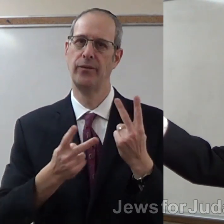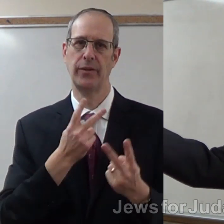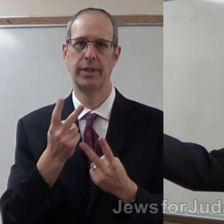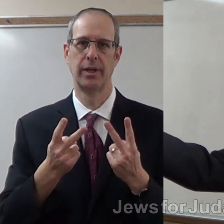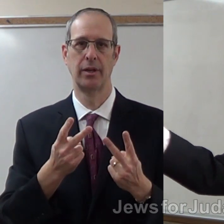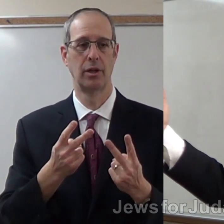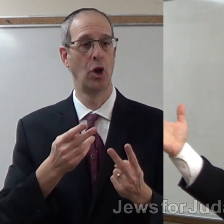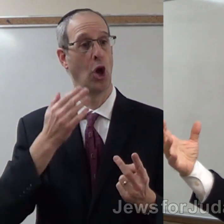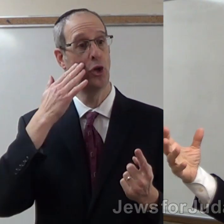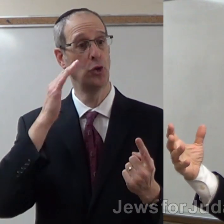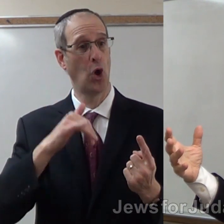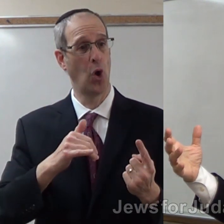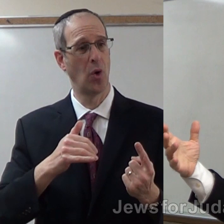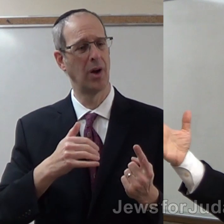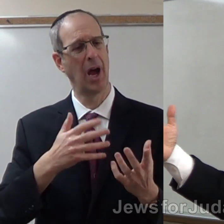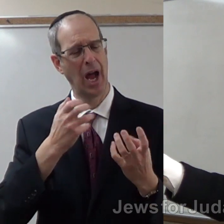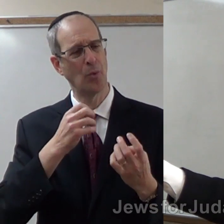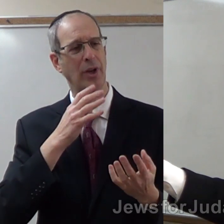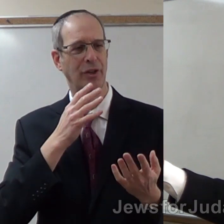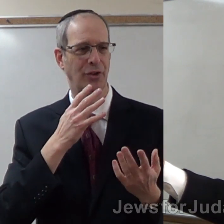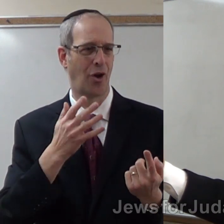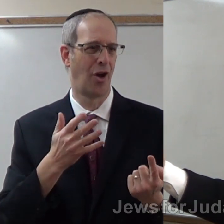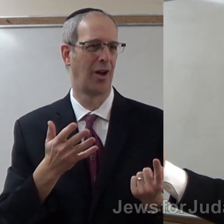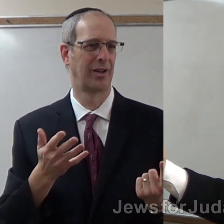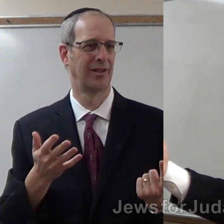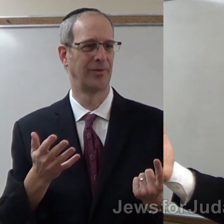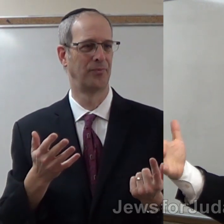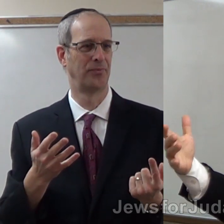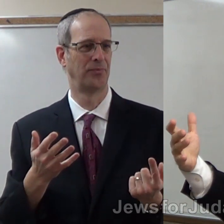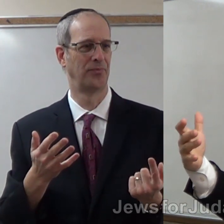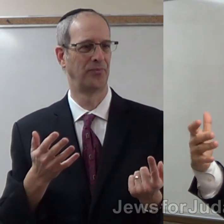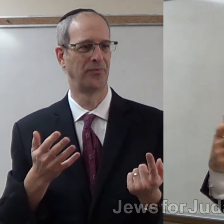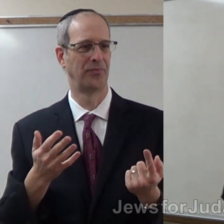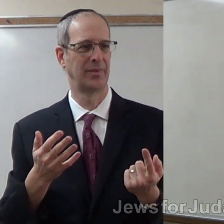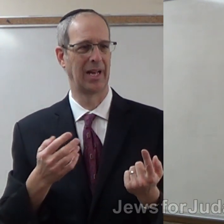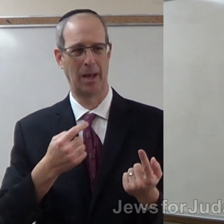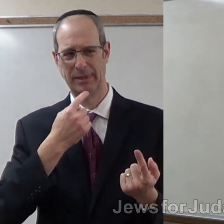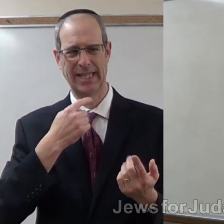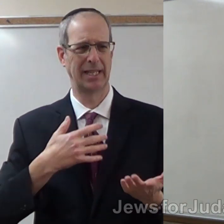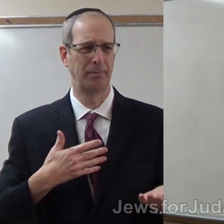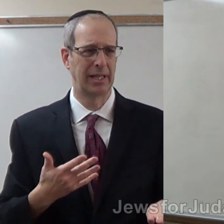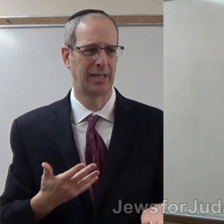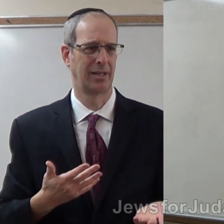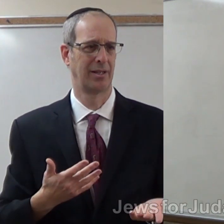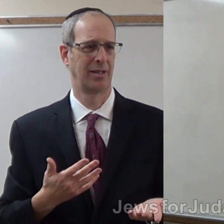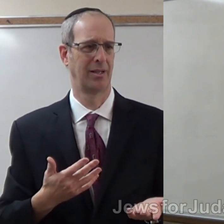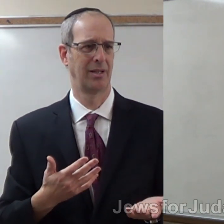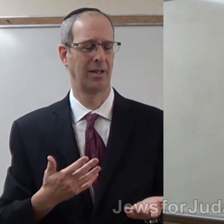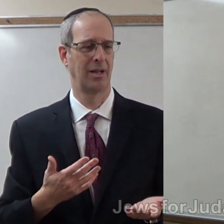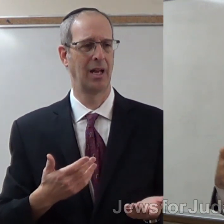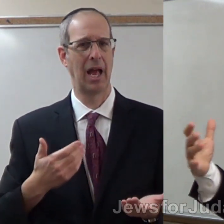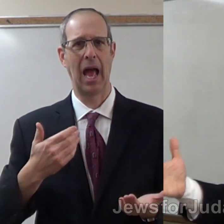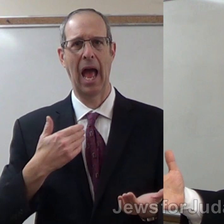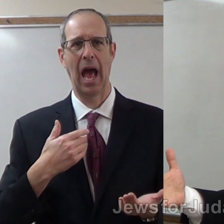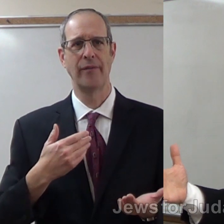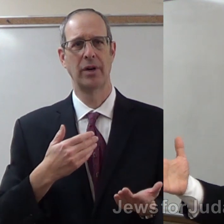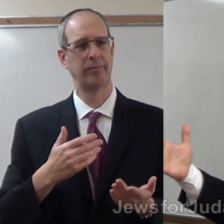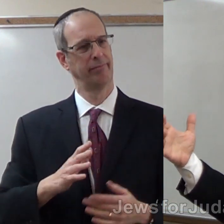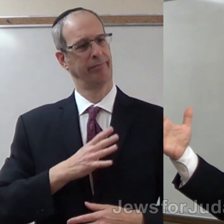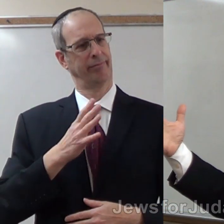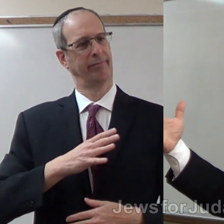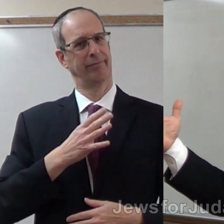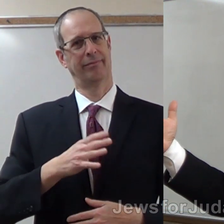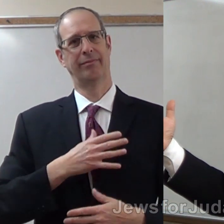say, you know what, I just want to speak with you about something that's upsetting me. And have a polite